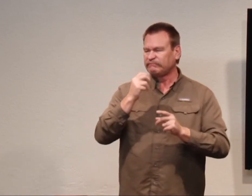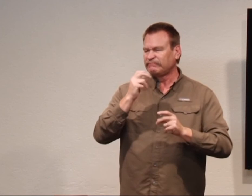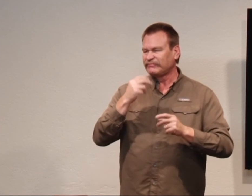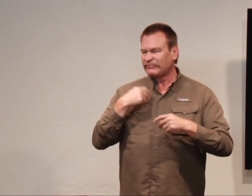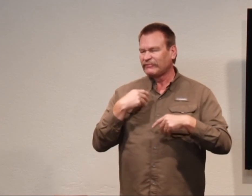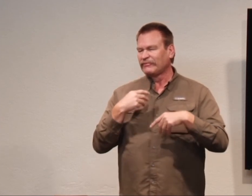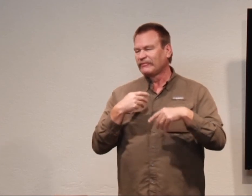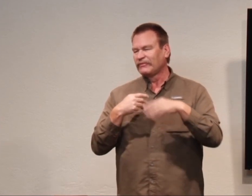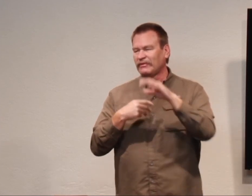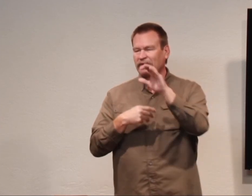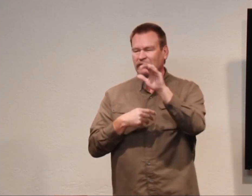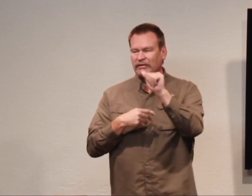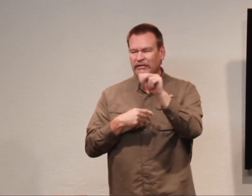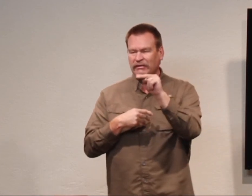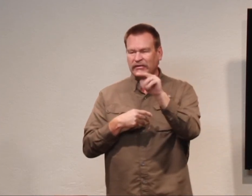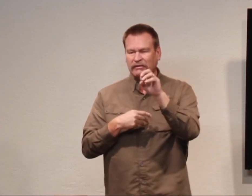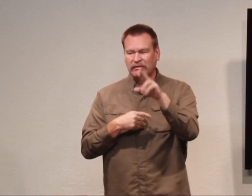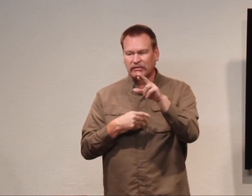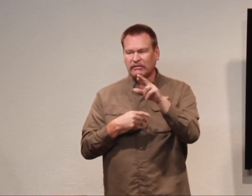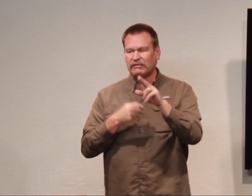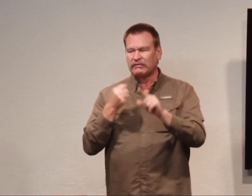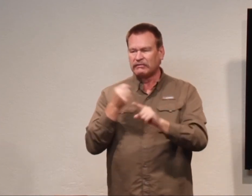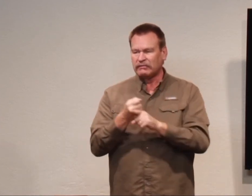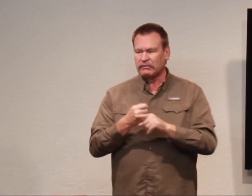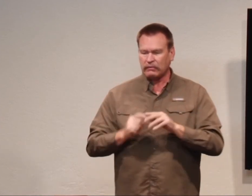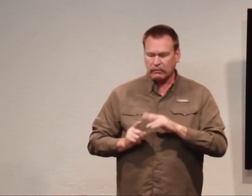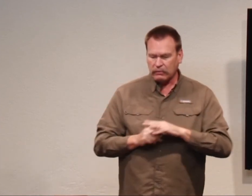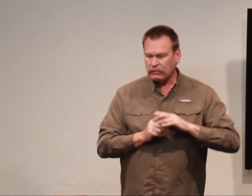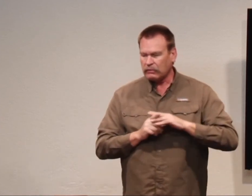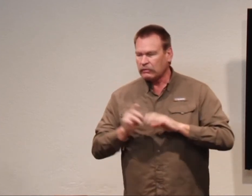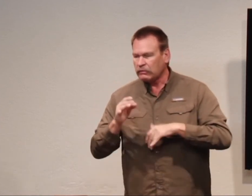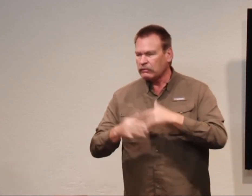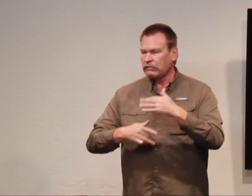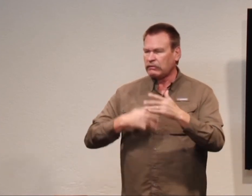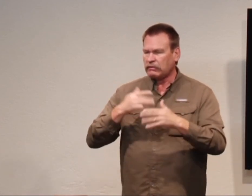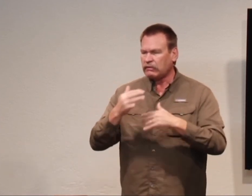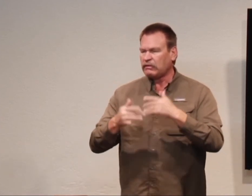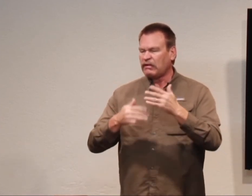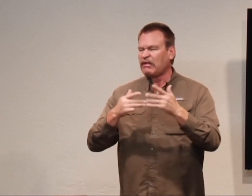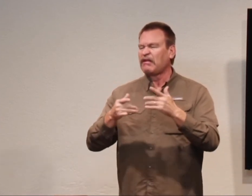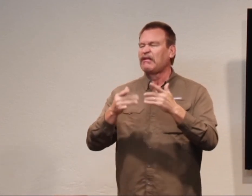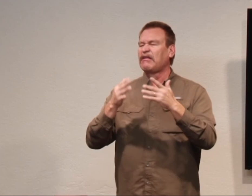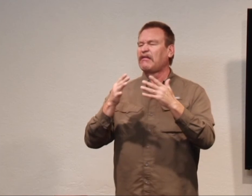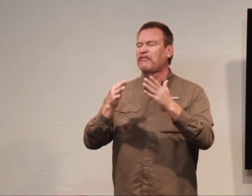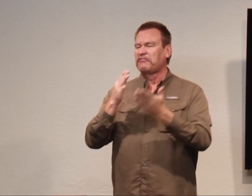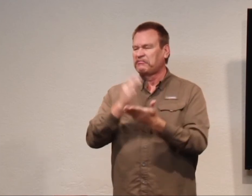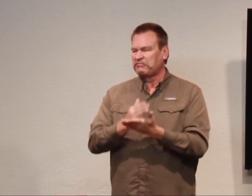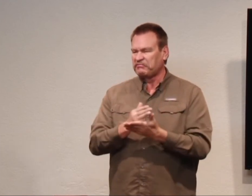And unfortunately, he has cancer. And